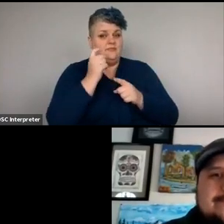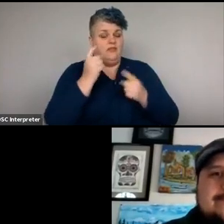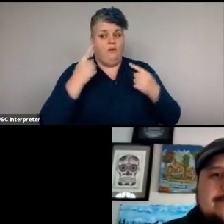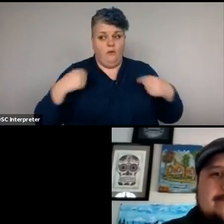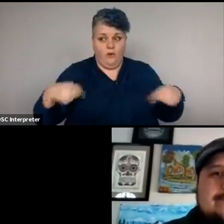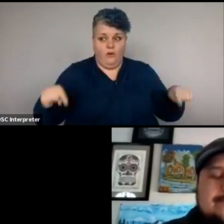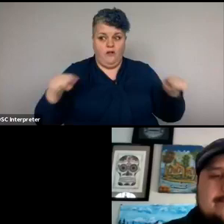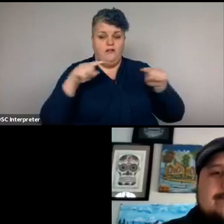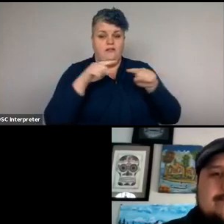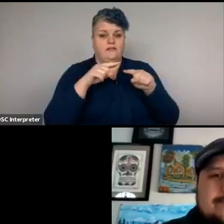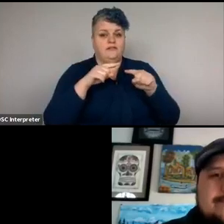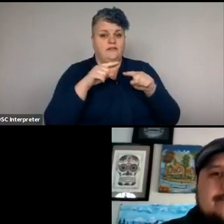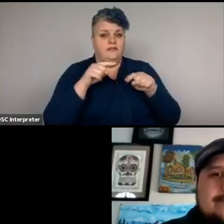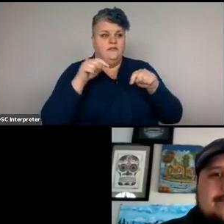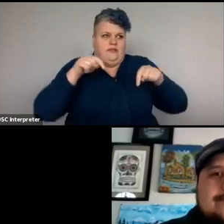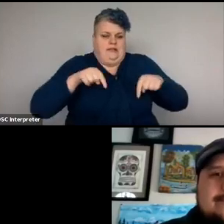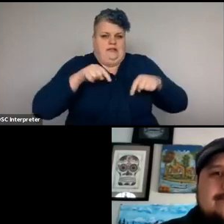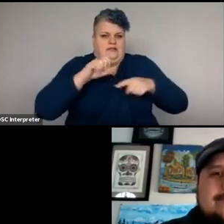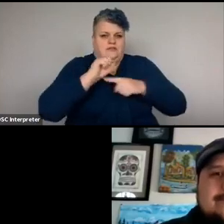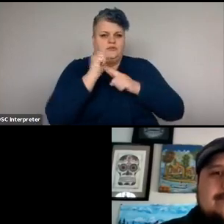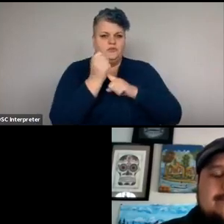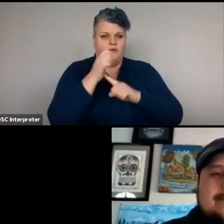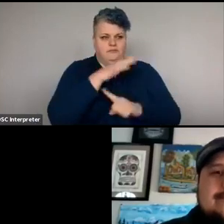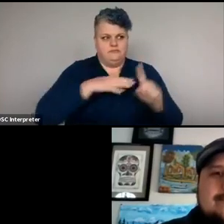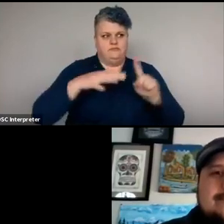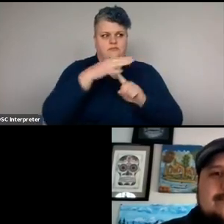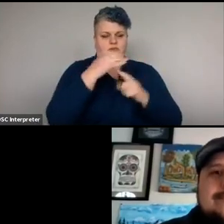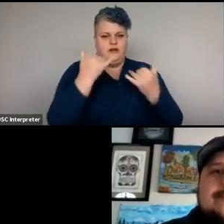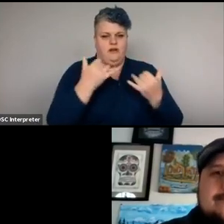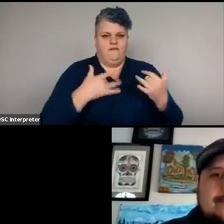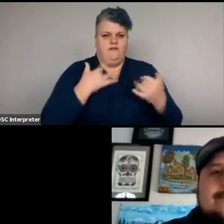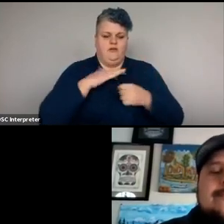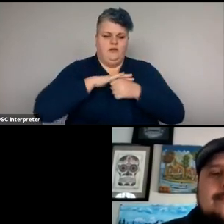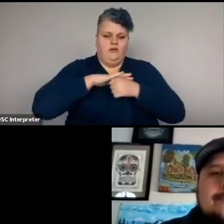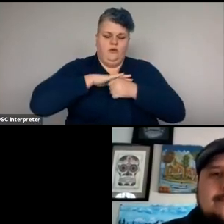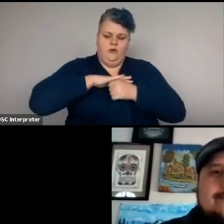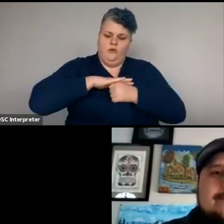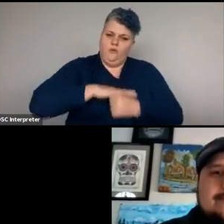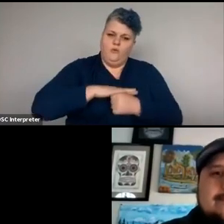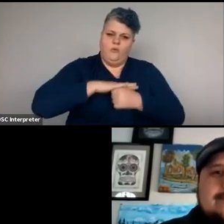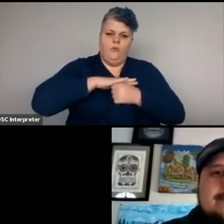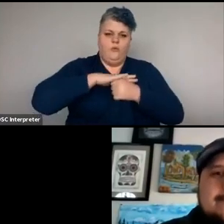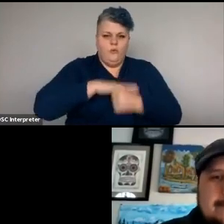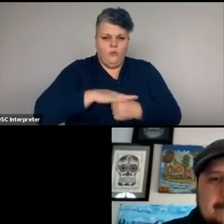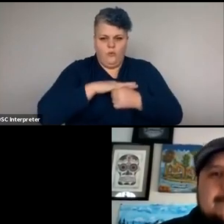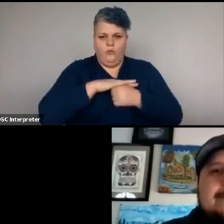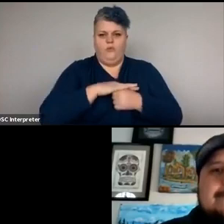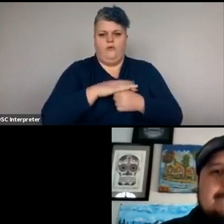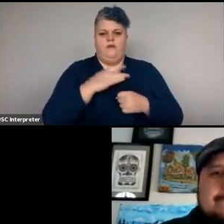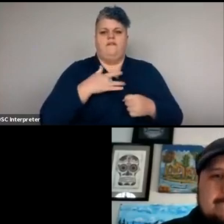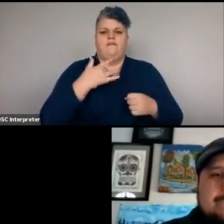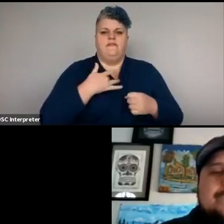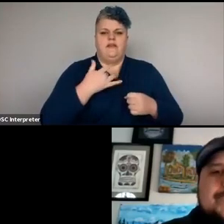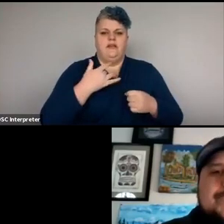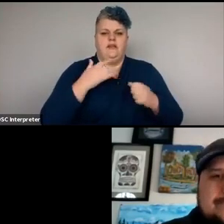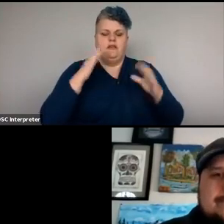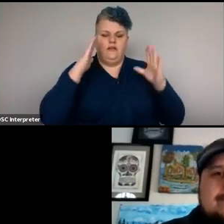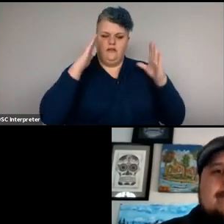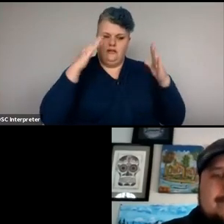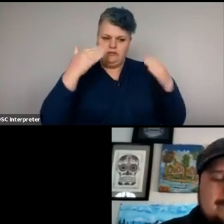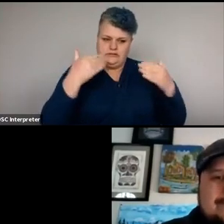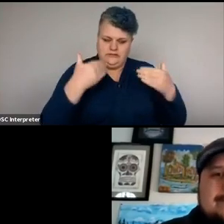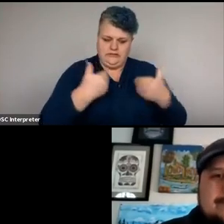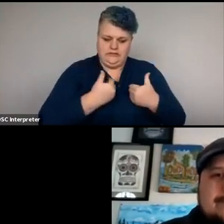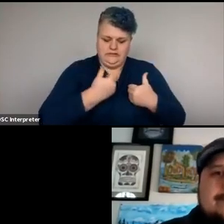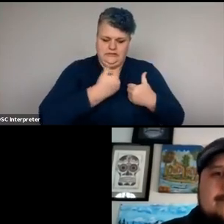us under these circumstances are feeling those stresses and are a little more self-centered and